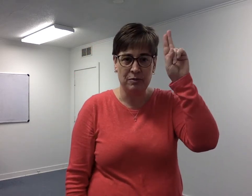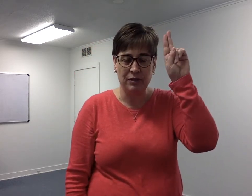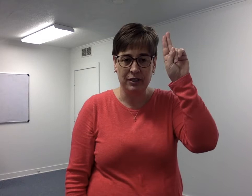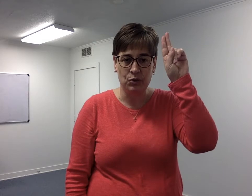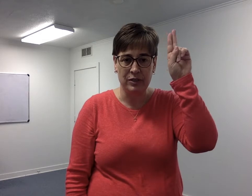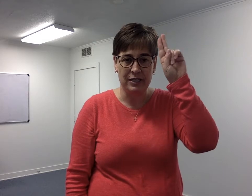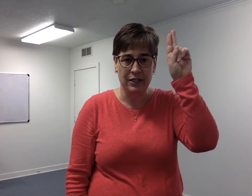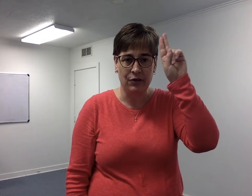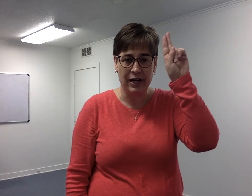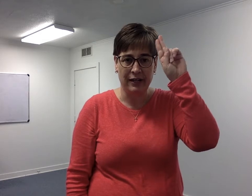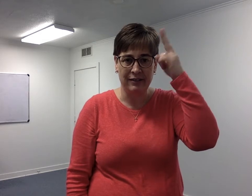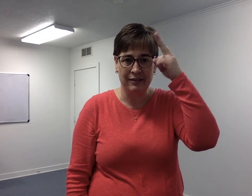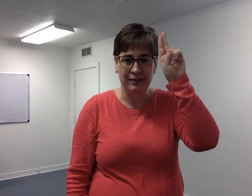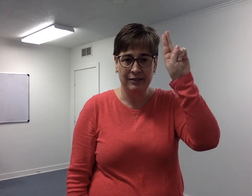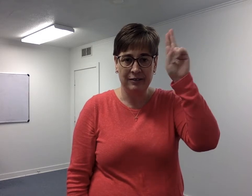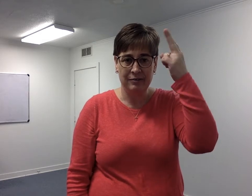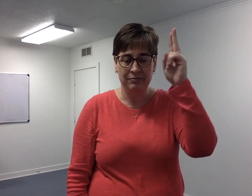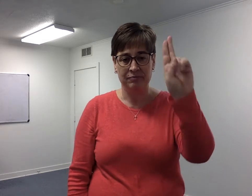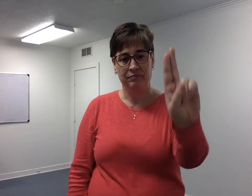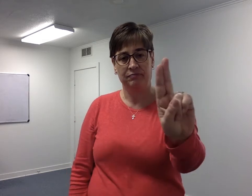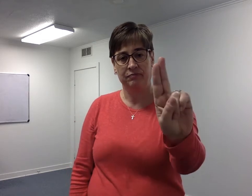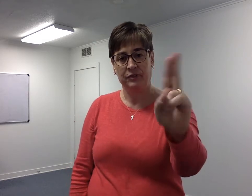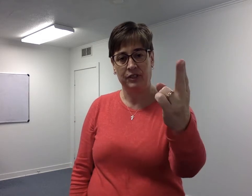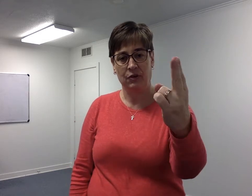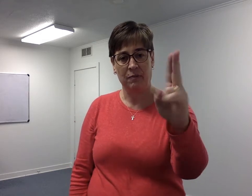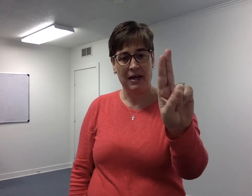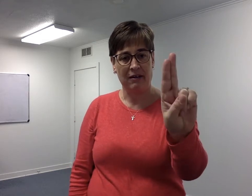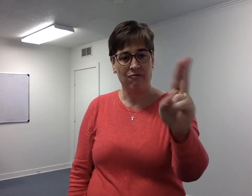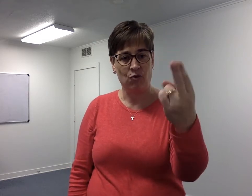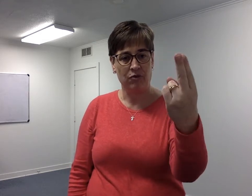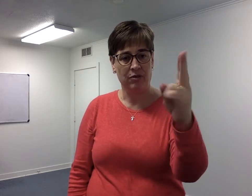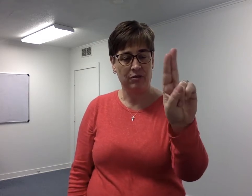simply twisting your hand, just going back and forth.